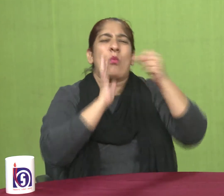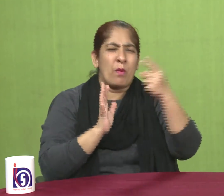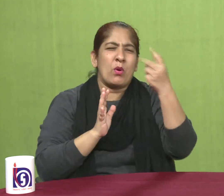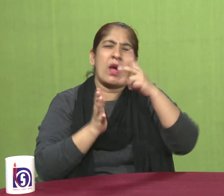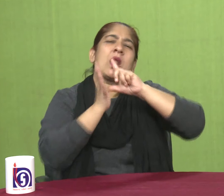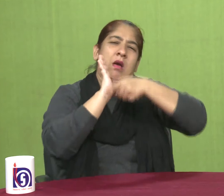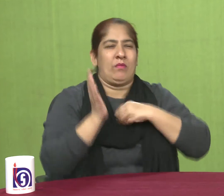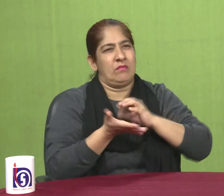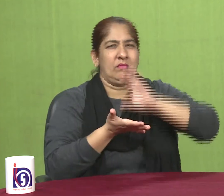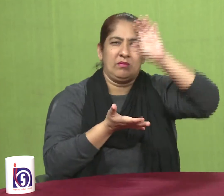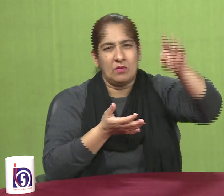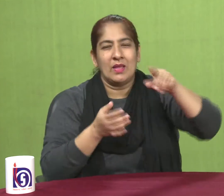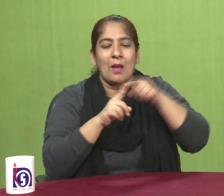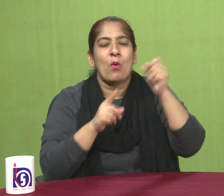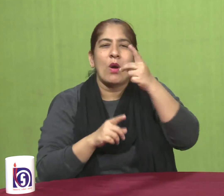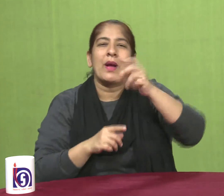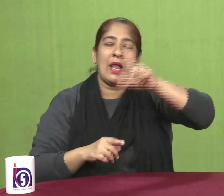And you can pay them later.